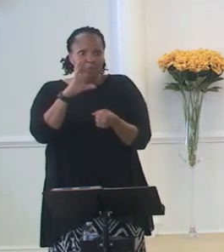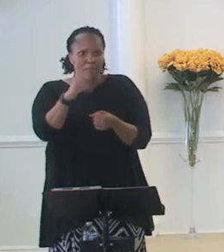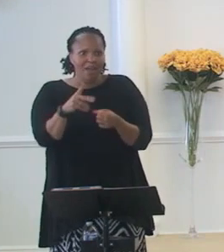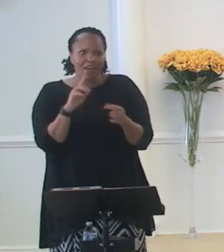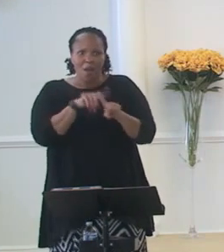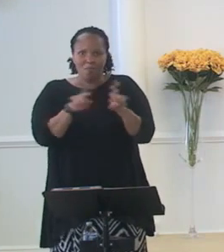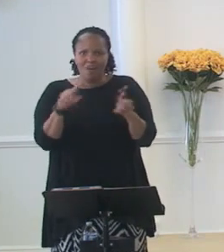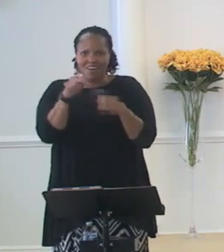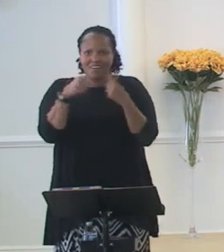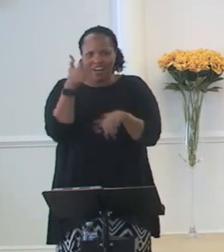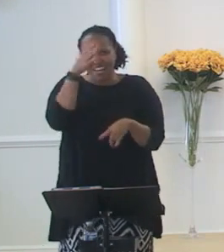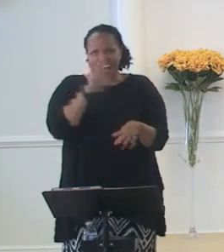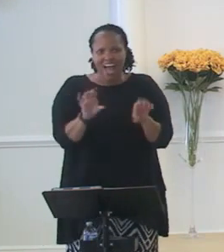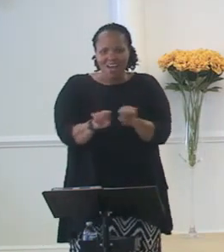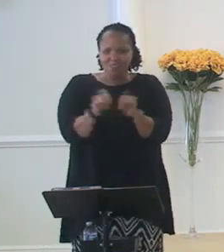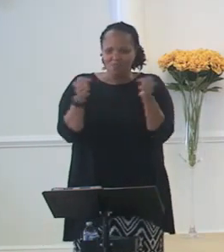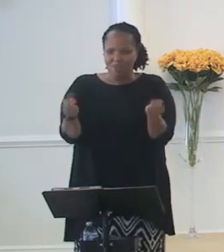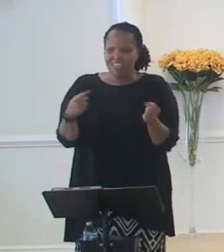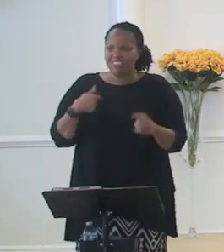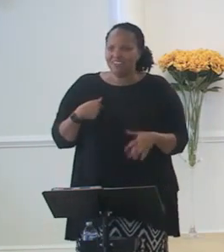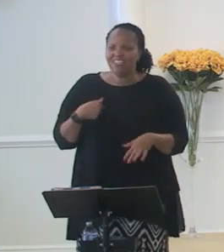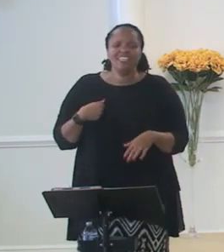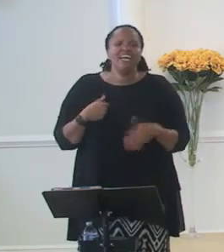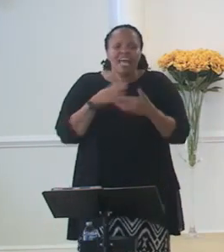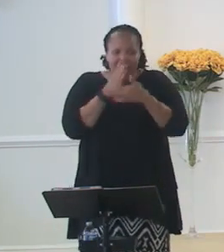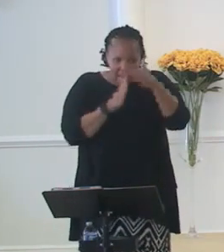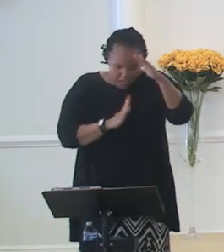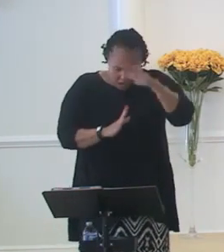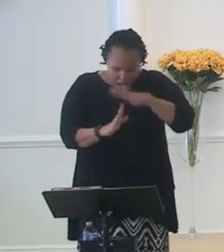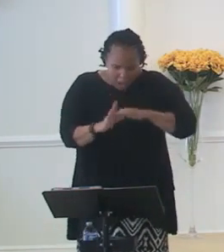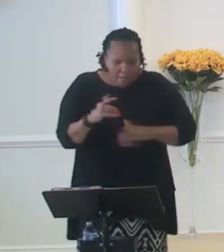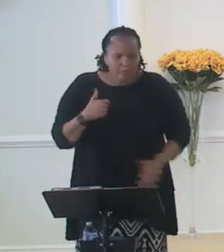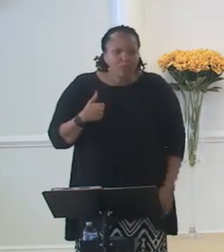when God breaks me, it humbles me,